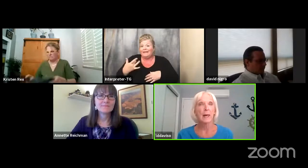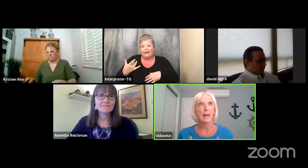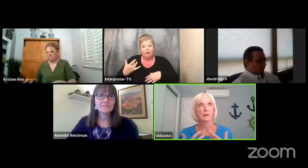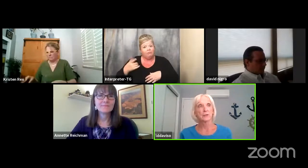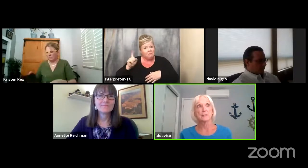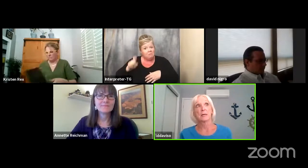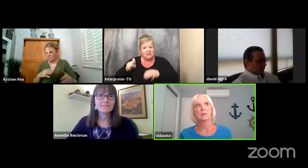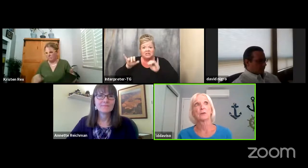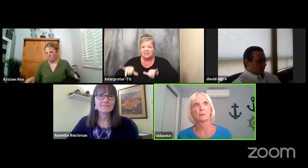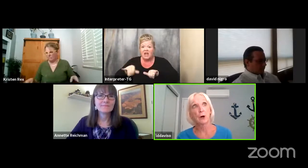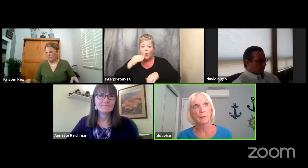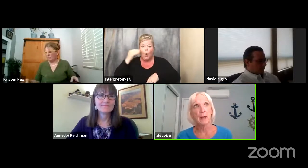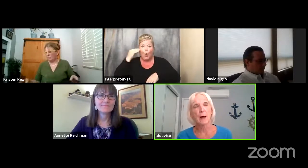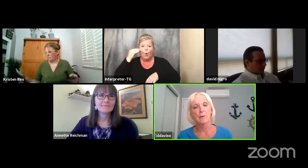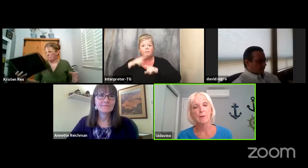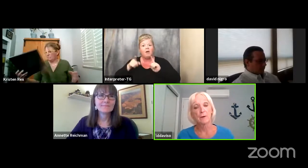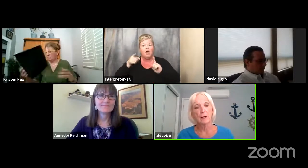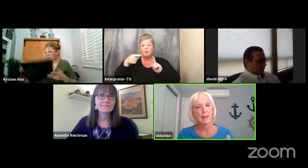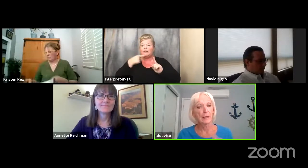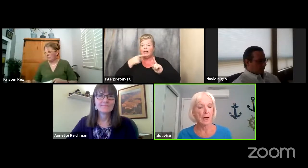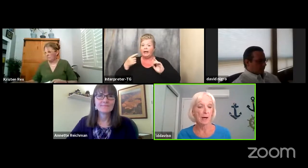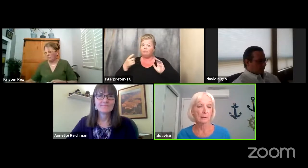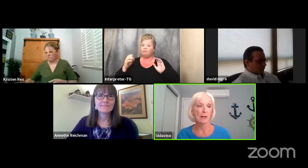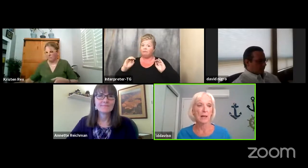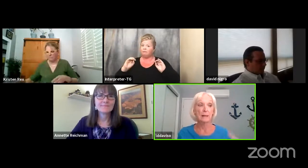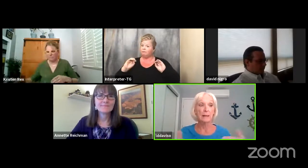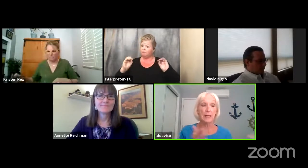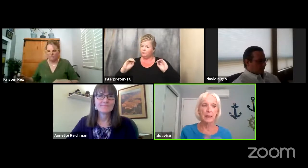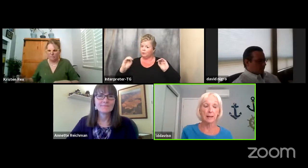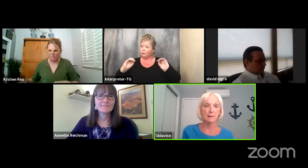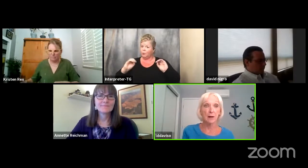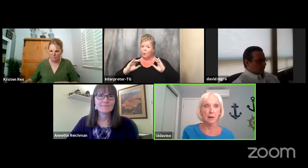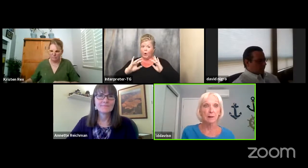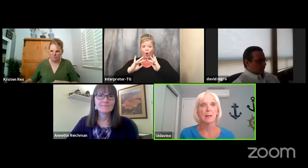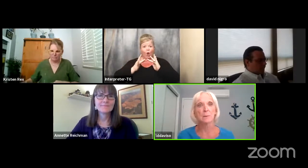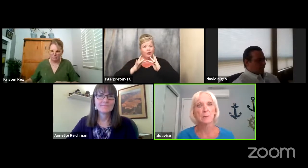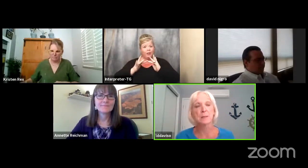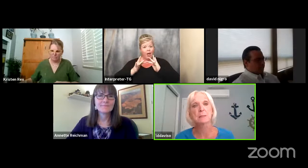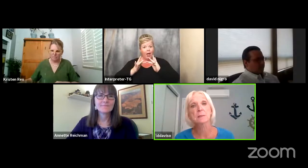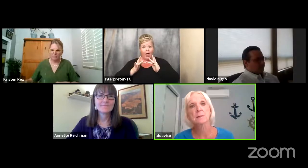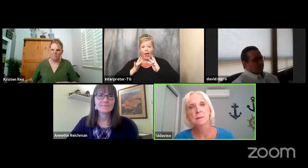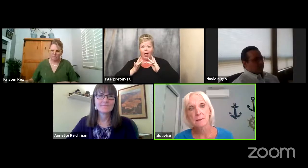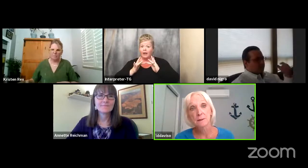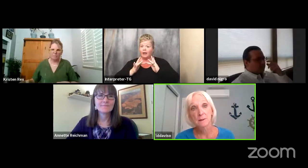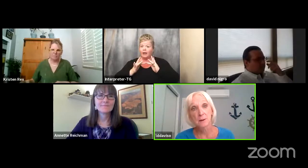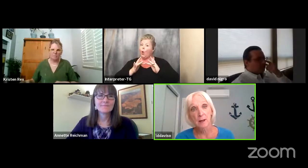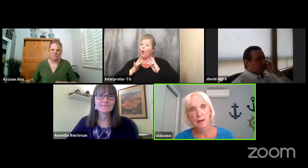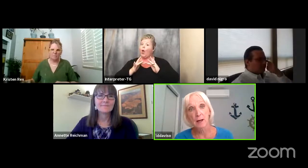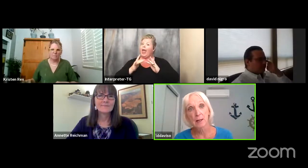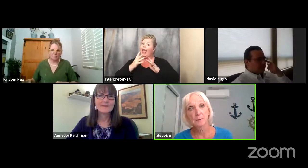home? And you're saying you don't have an online and on-campus